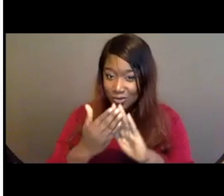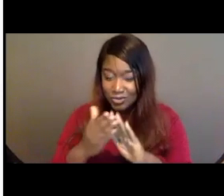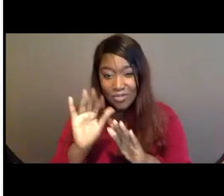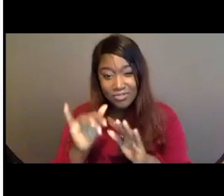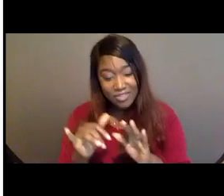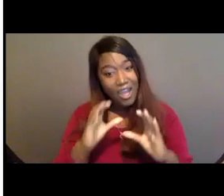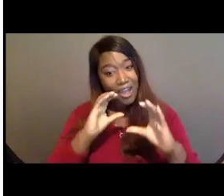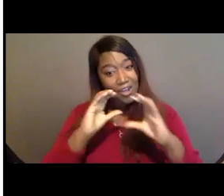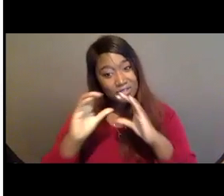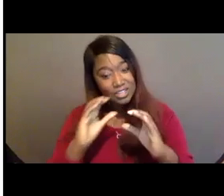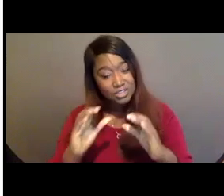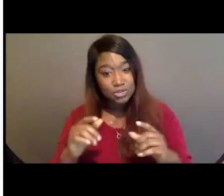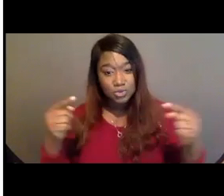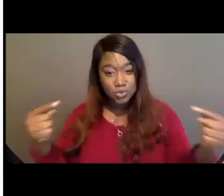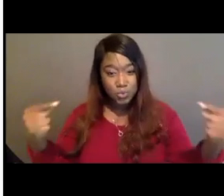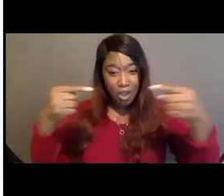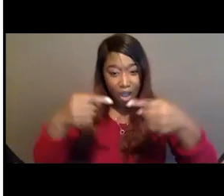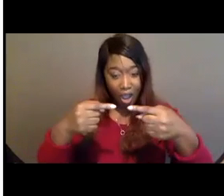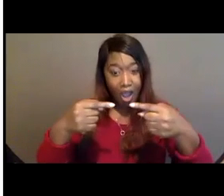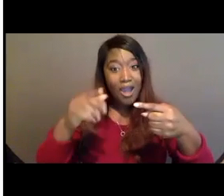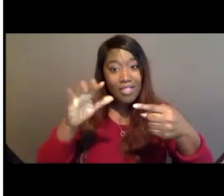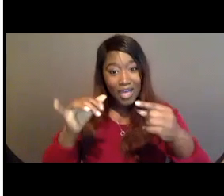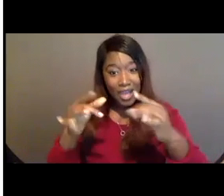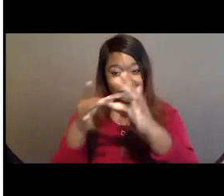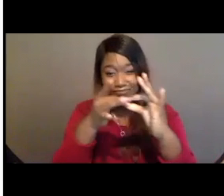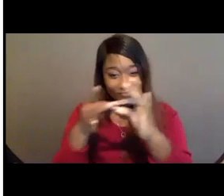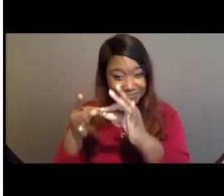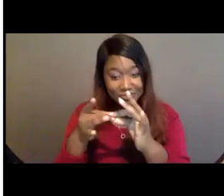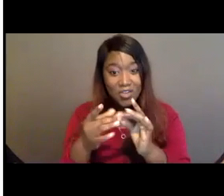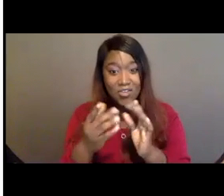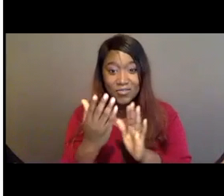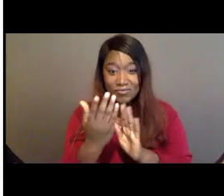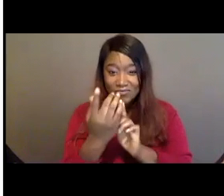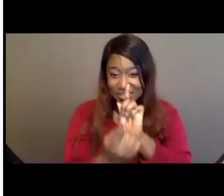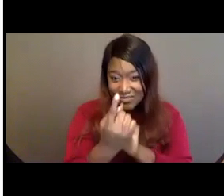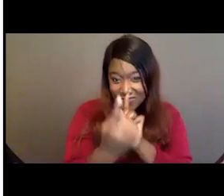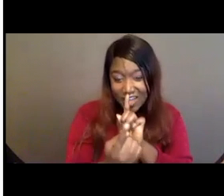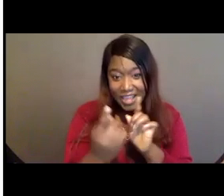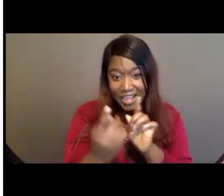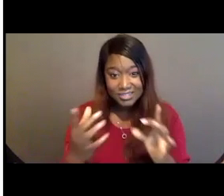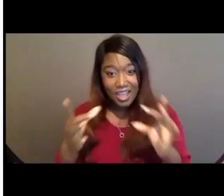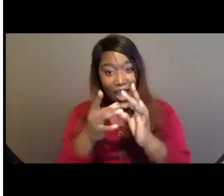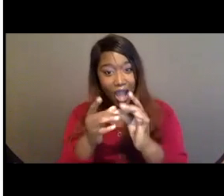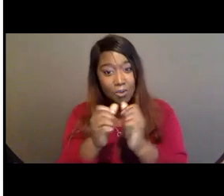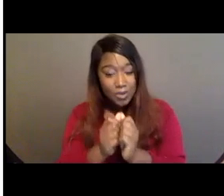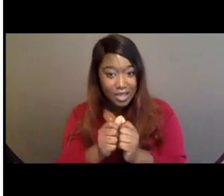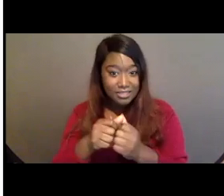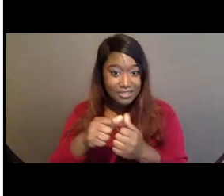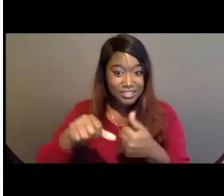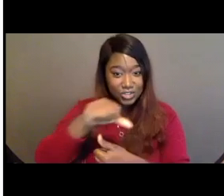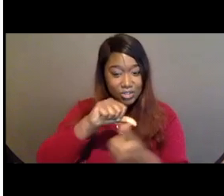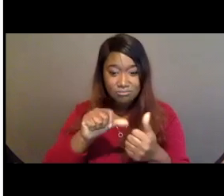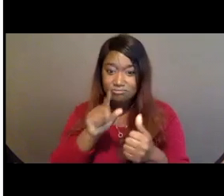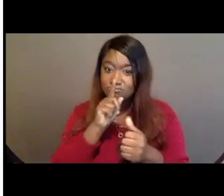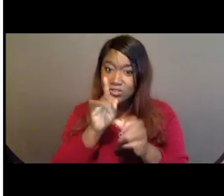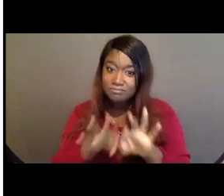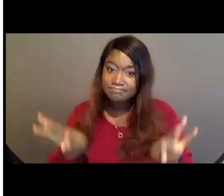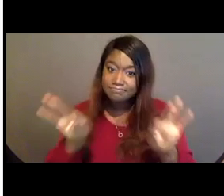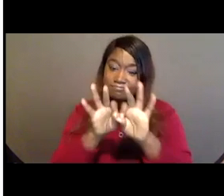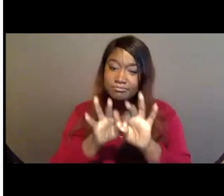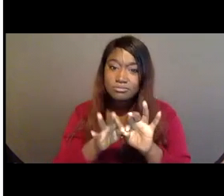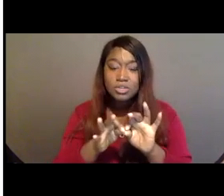two arrows coming together, face to face with each other is an essential part of the